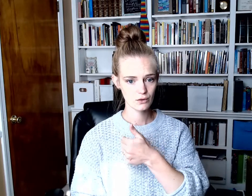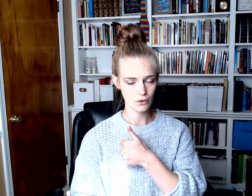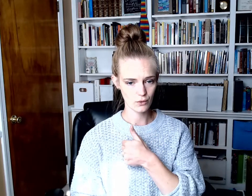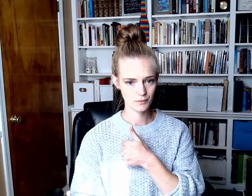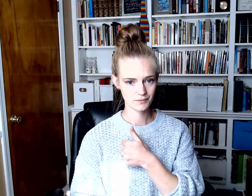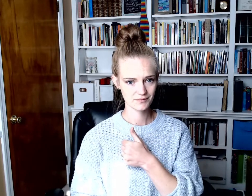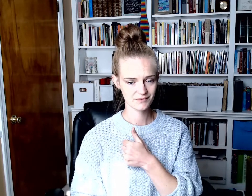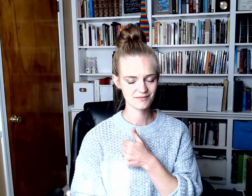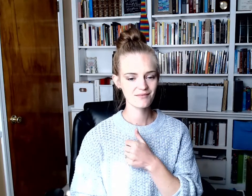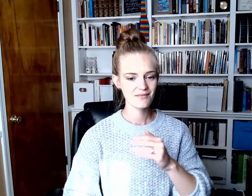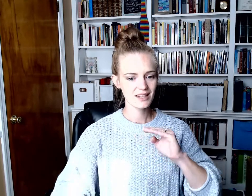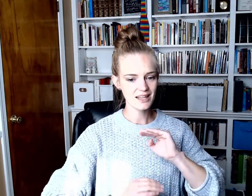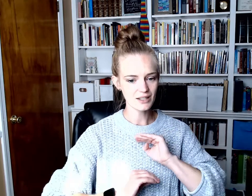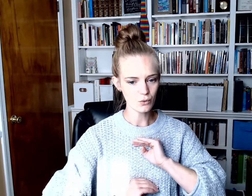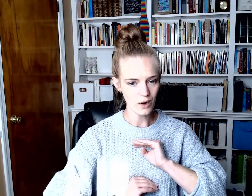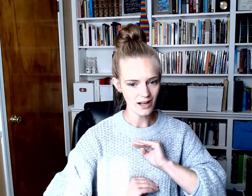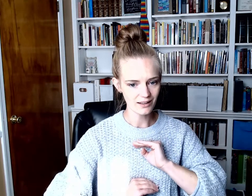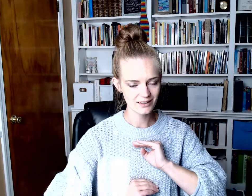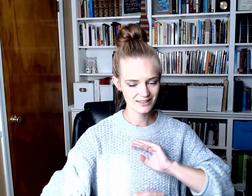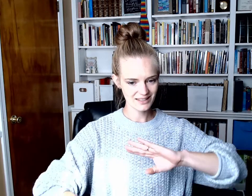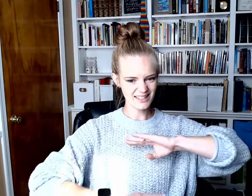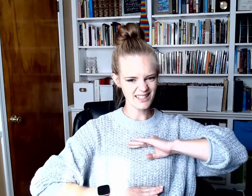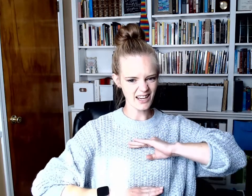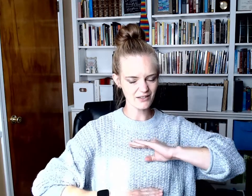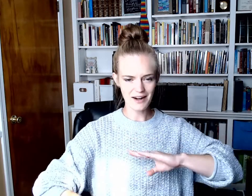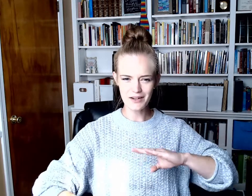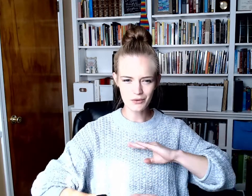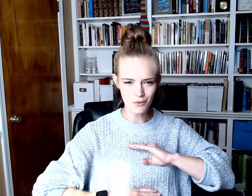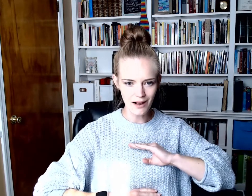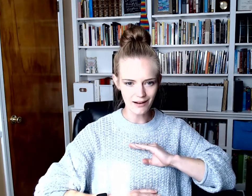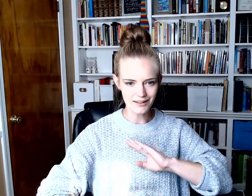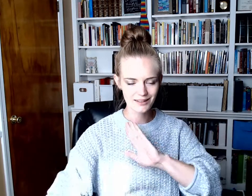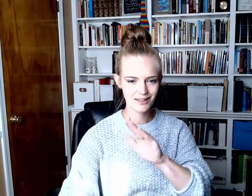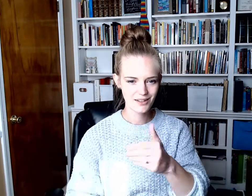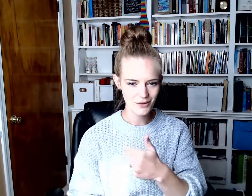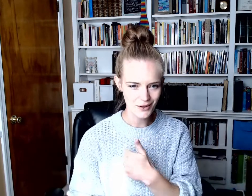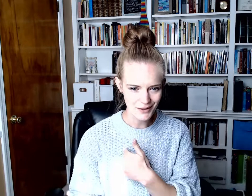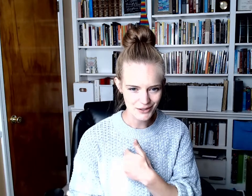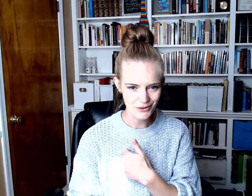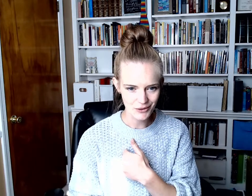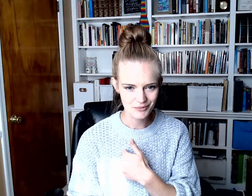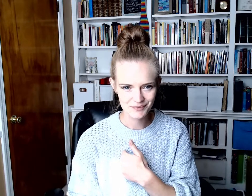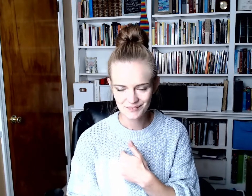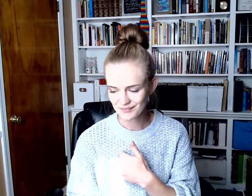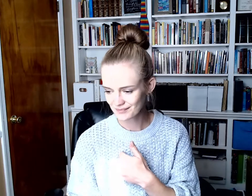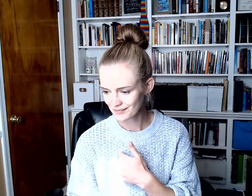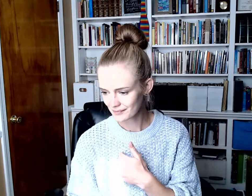Soul. It is well satisfied. It is well with my soul.